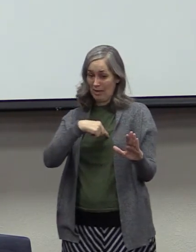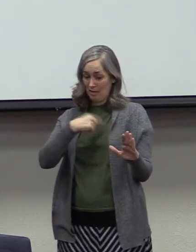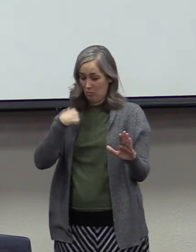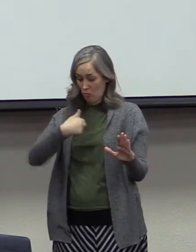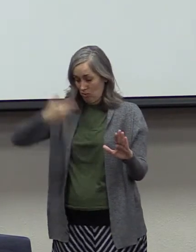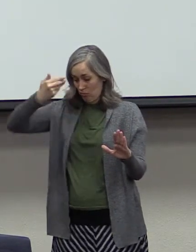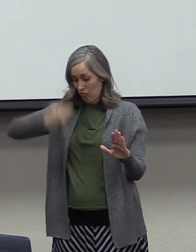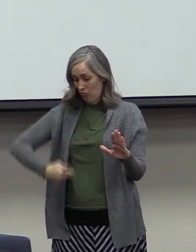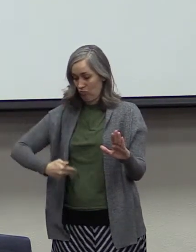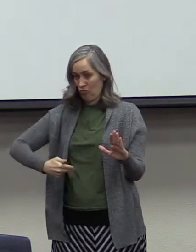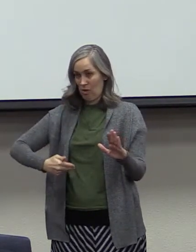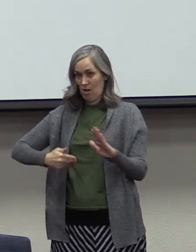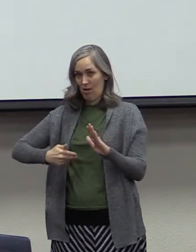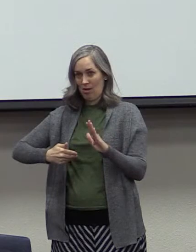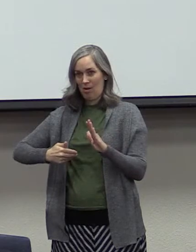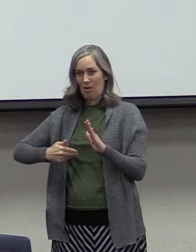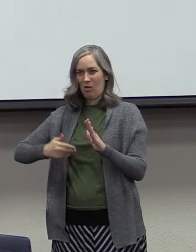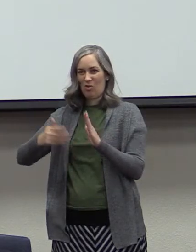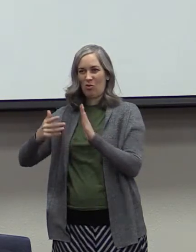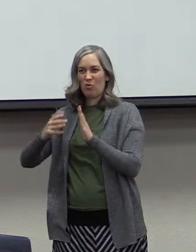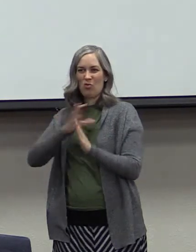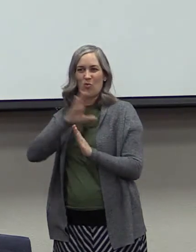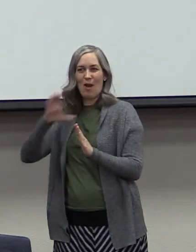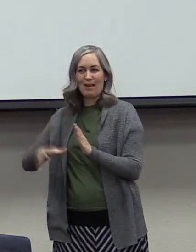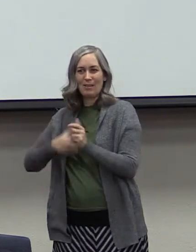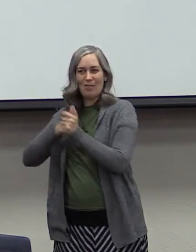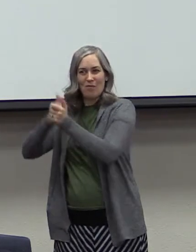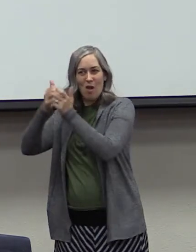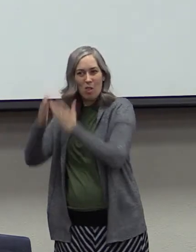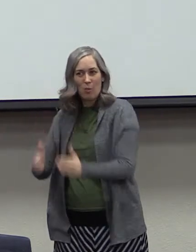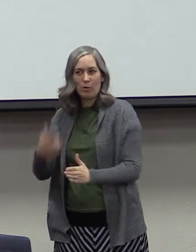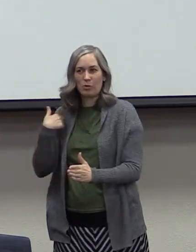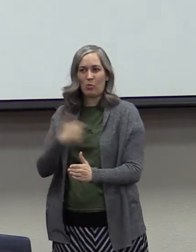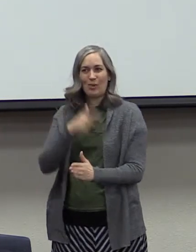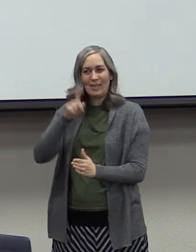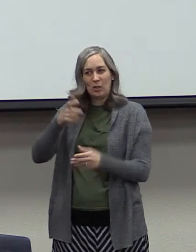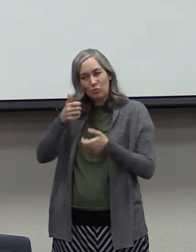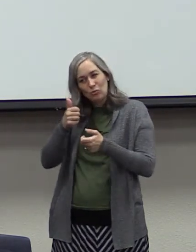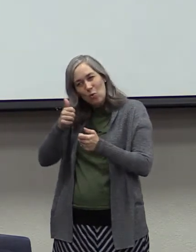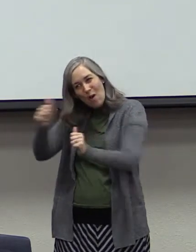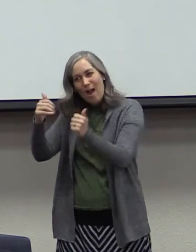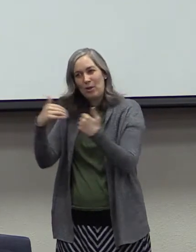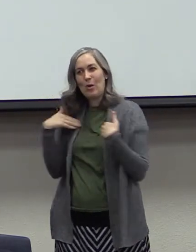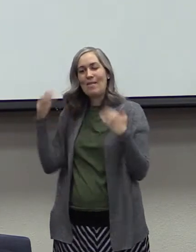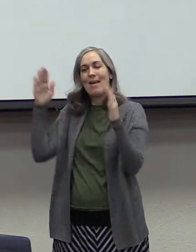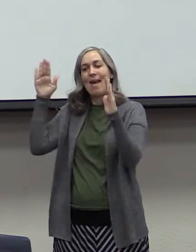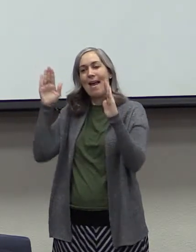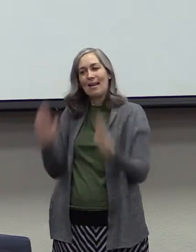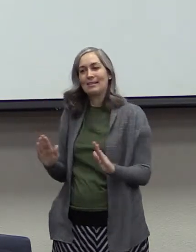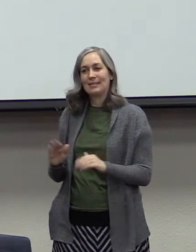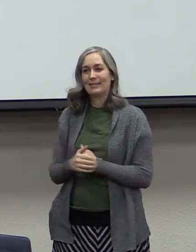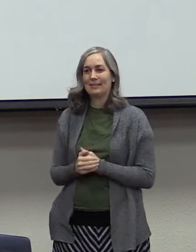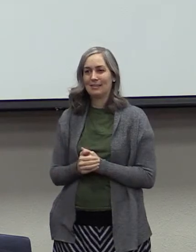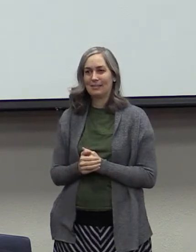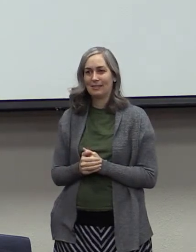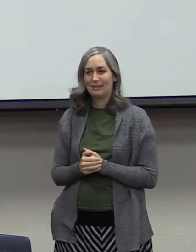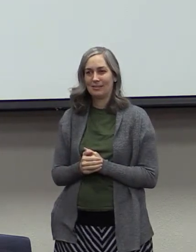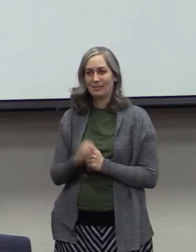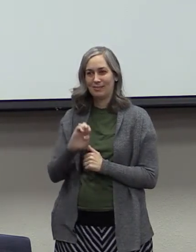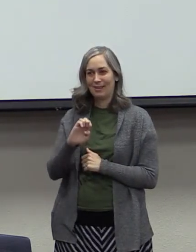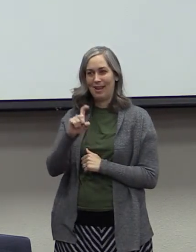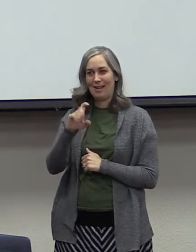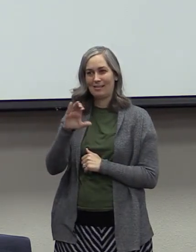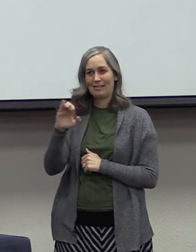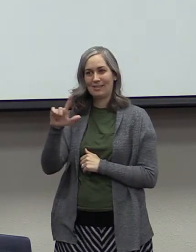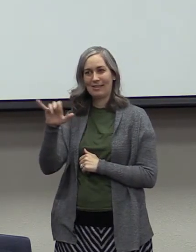be constantly striving for excellence? Well, what does the Scripture say about this? And how do we go